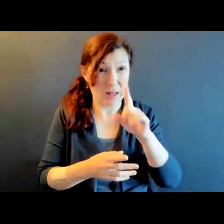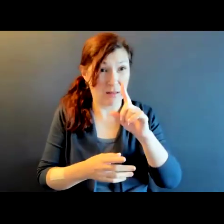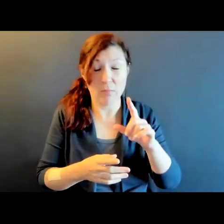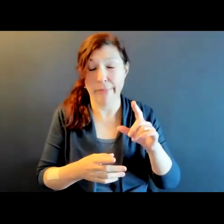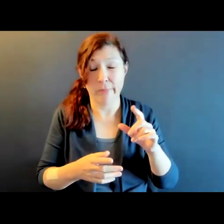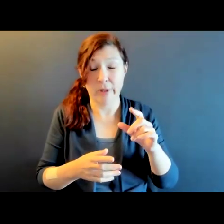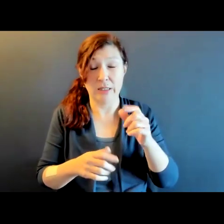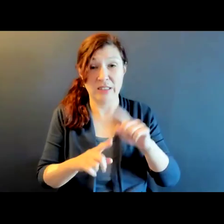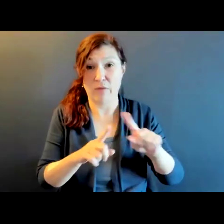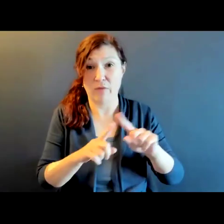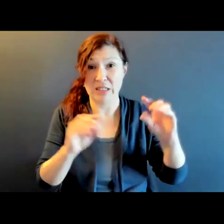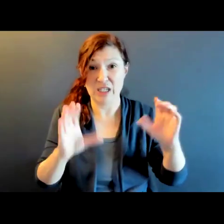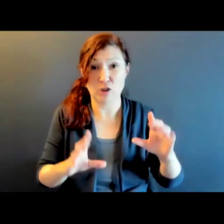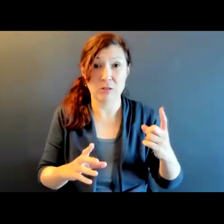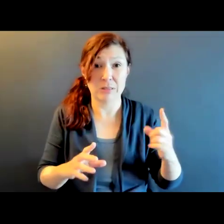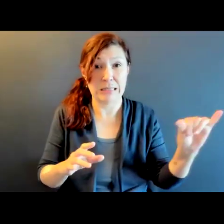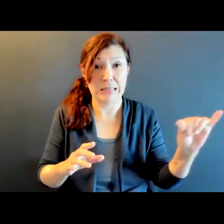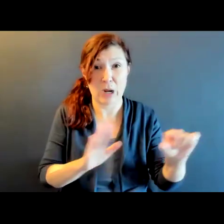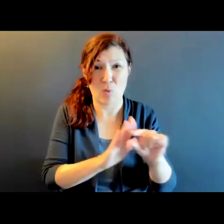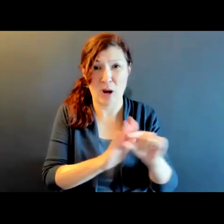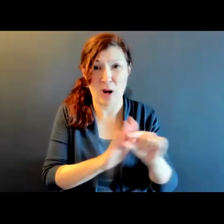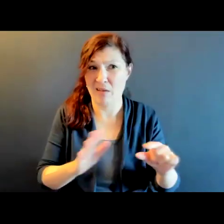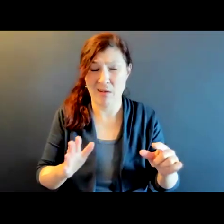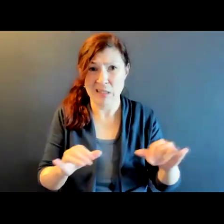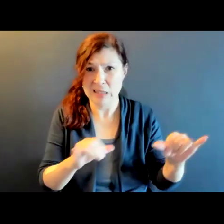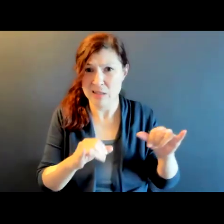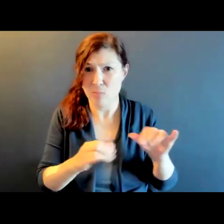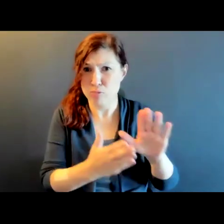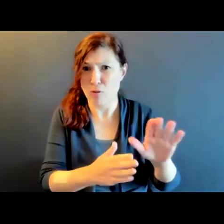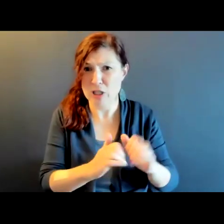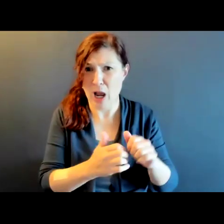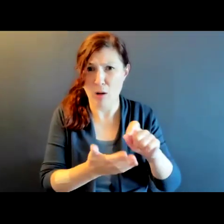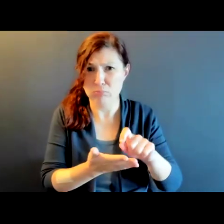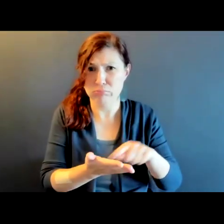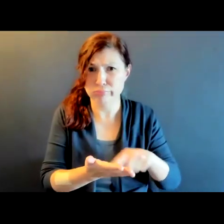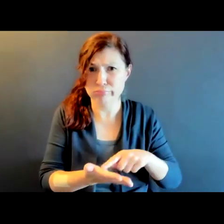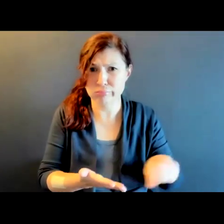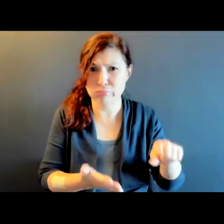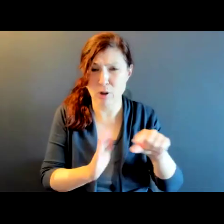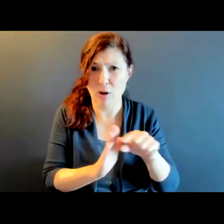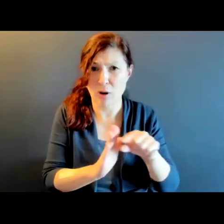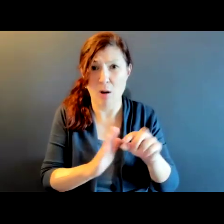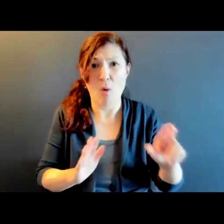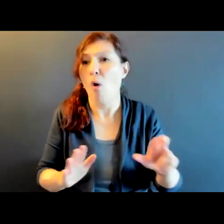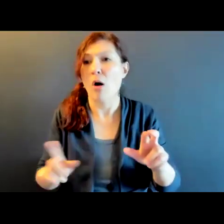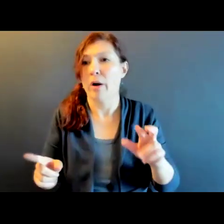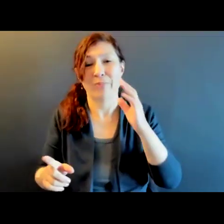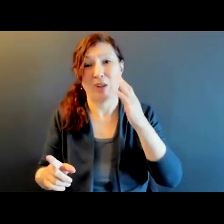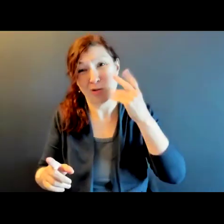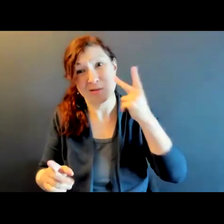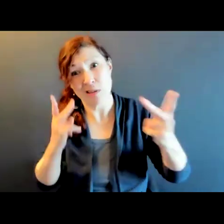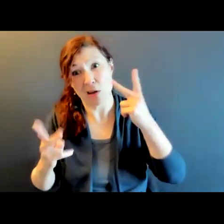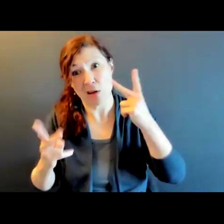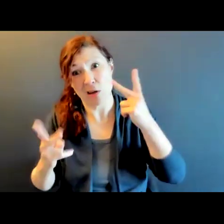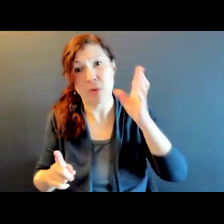parents are very much aware, communities are very much aware, and pushing for those. Like I think you dive